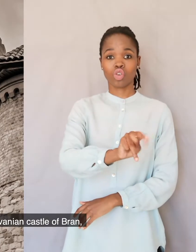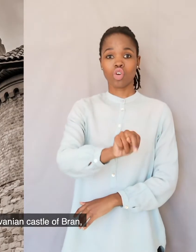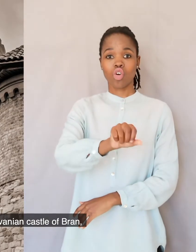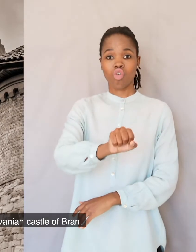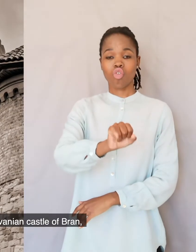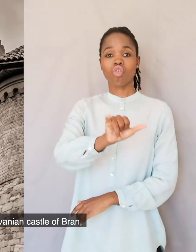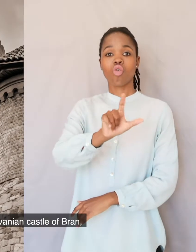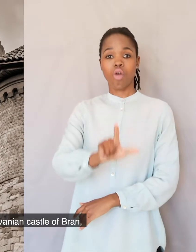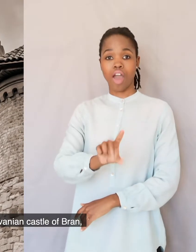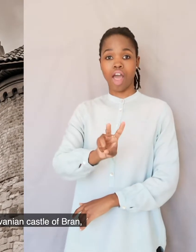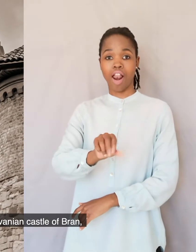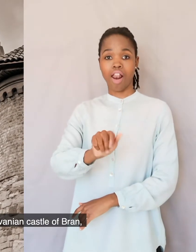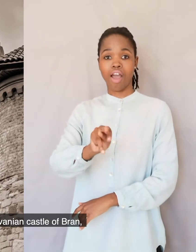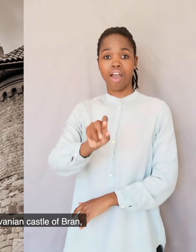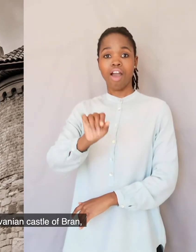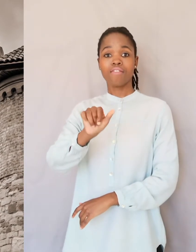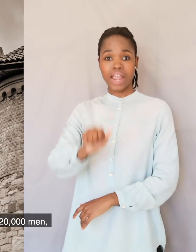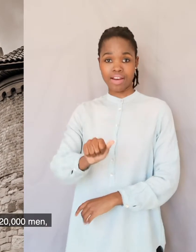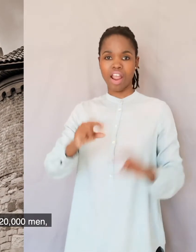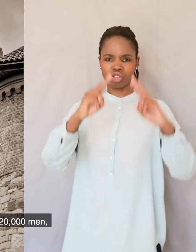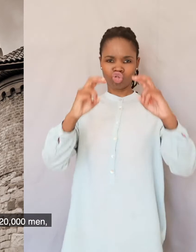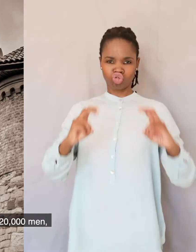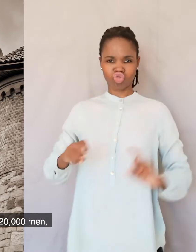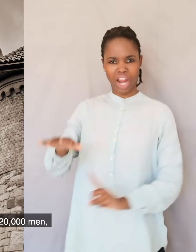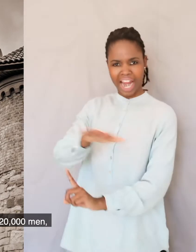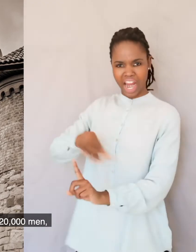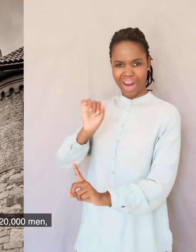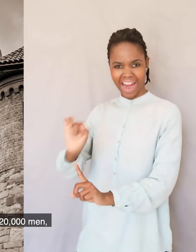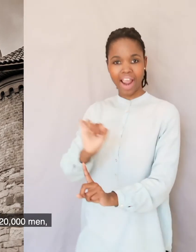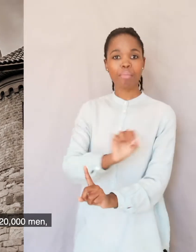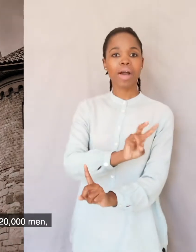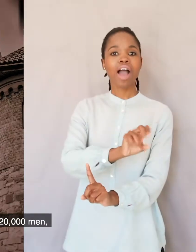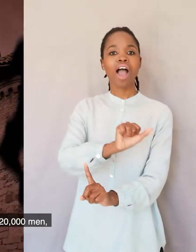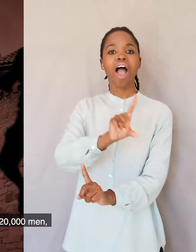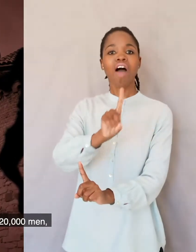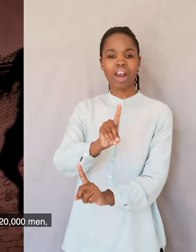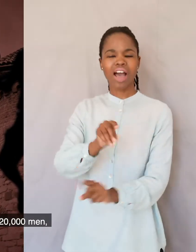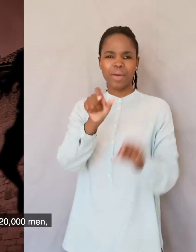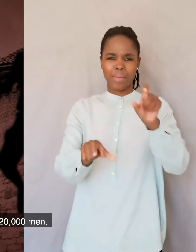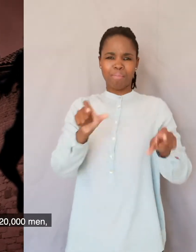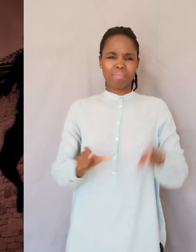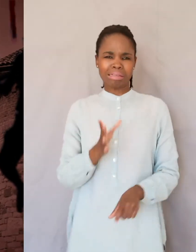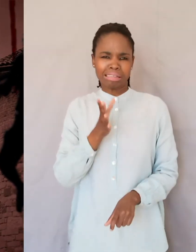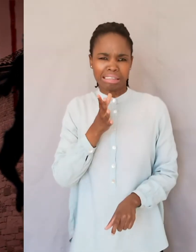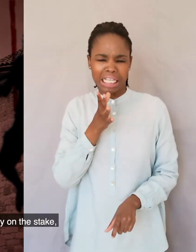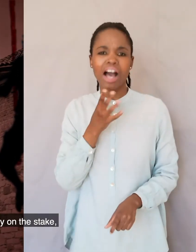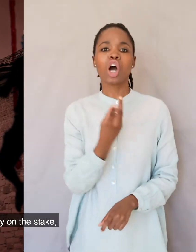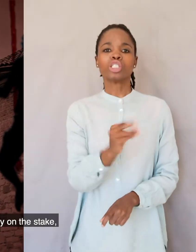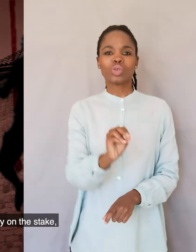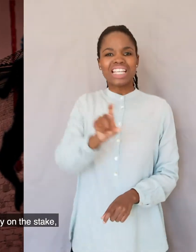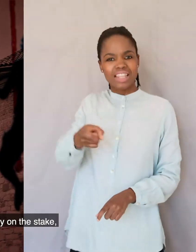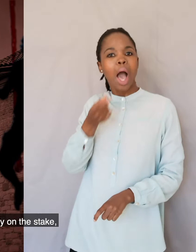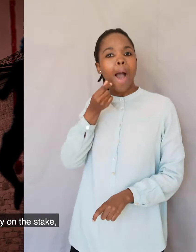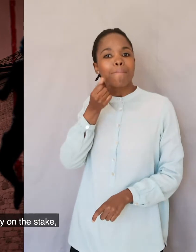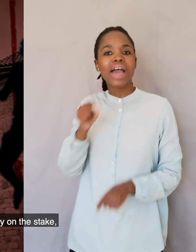All around his Transylvanian castle of Bran, Vlad Dracul had impaled 20,000 men, so that